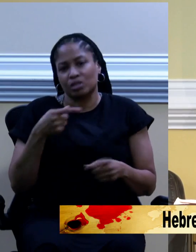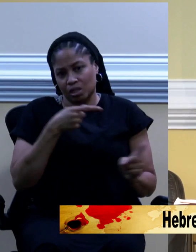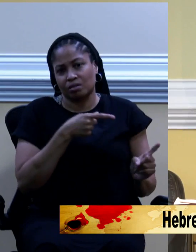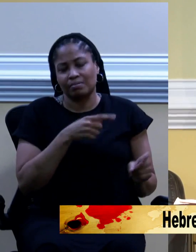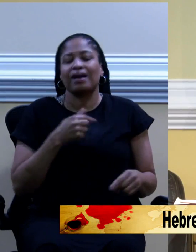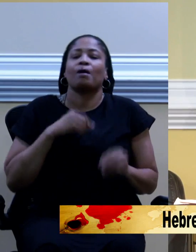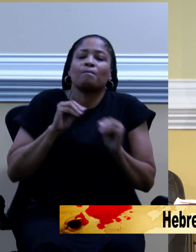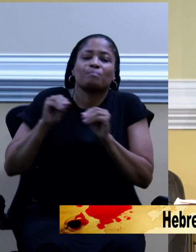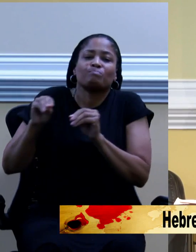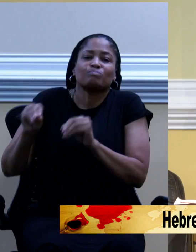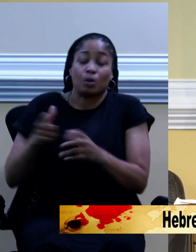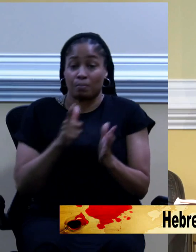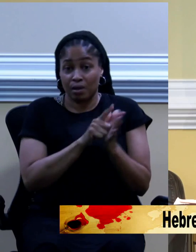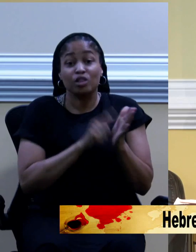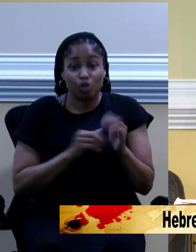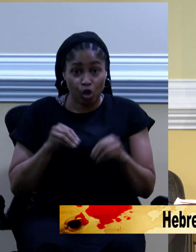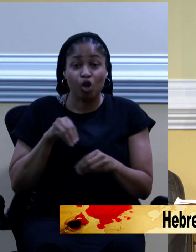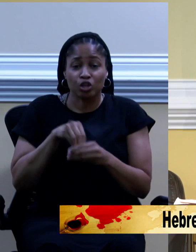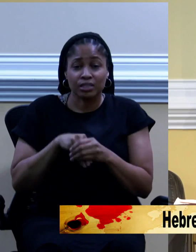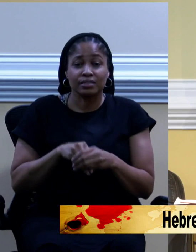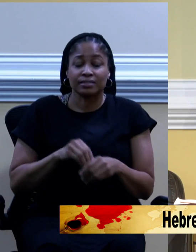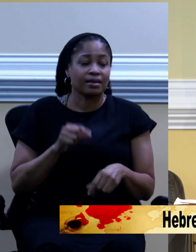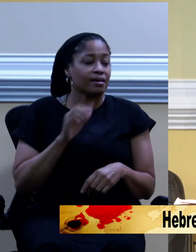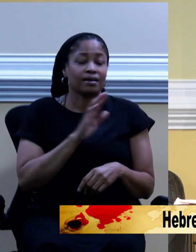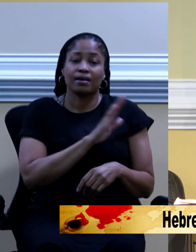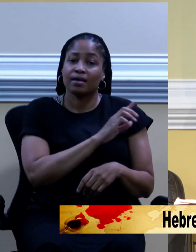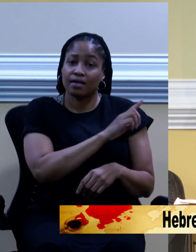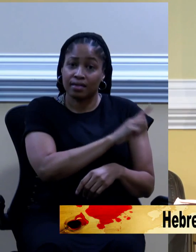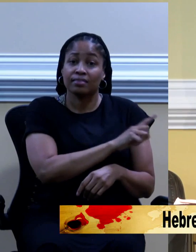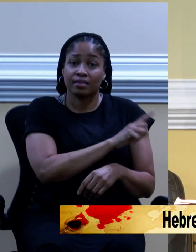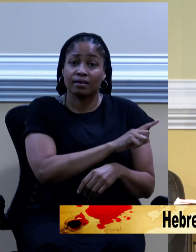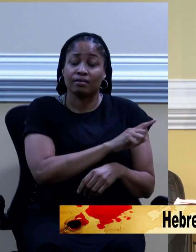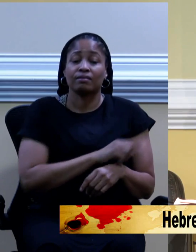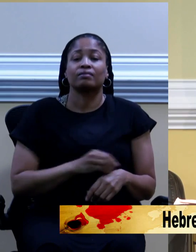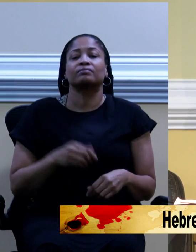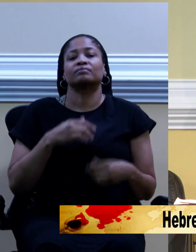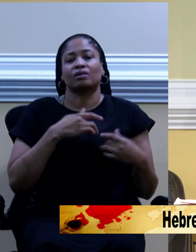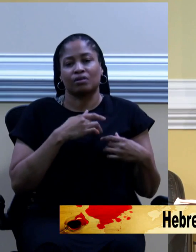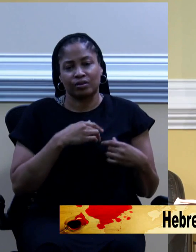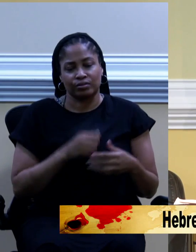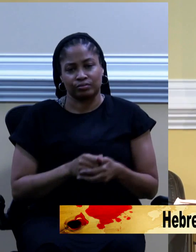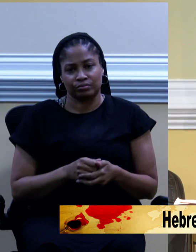hearts and write them in their mind. So you can get the fringes